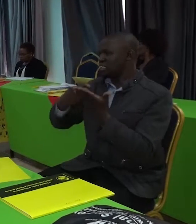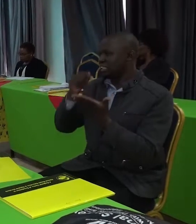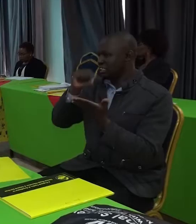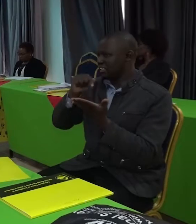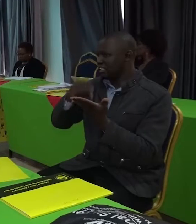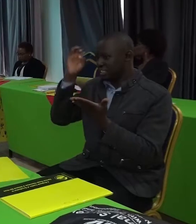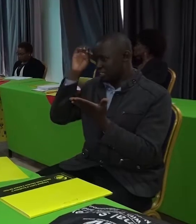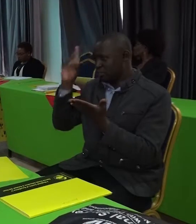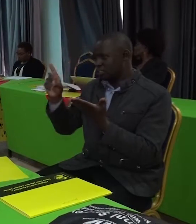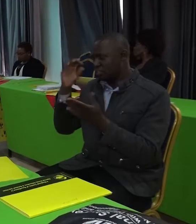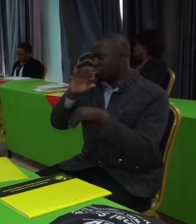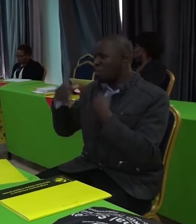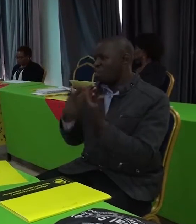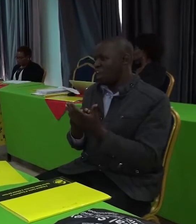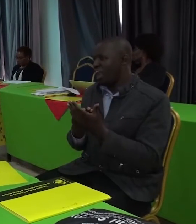for all.